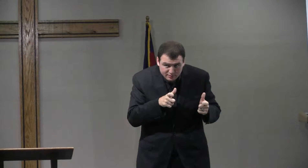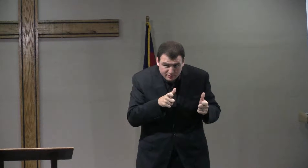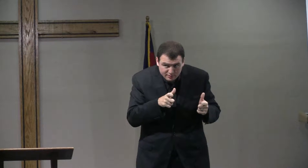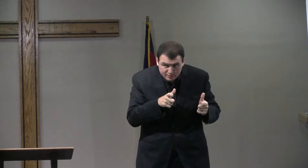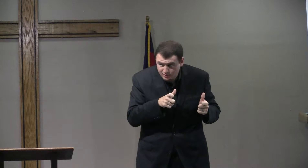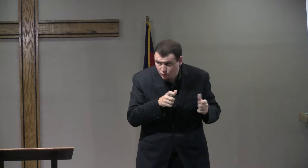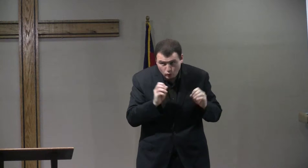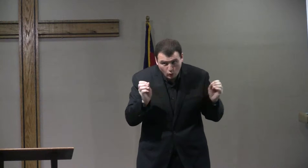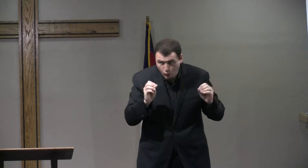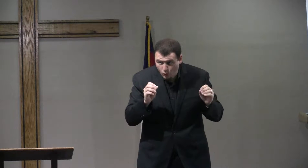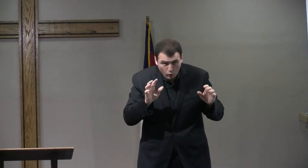Yeah?